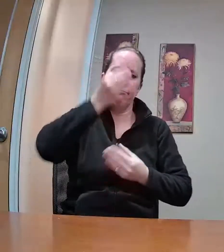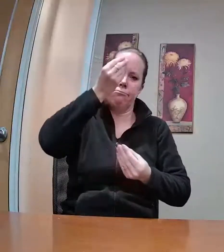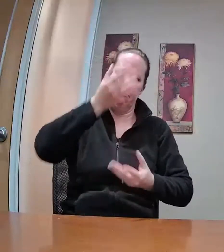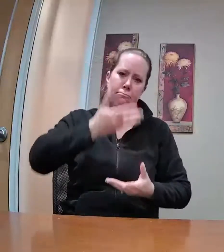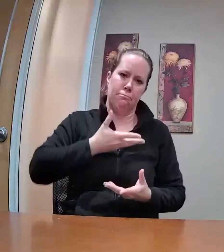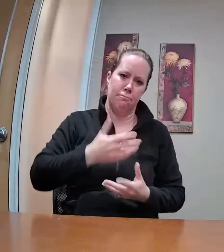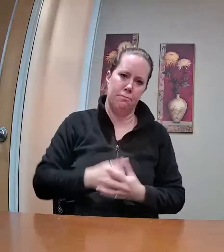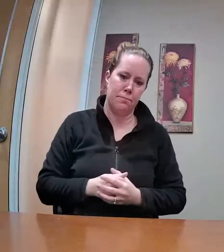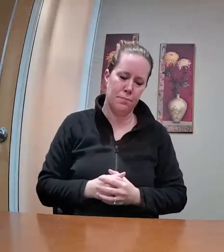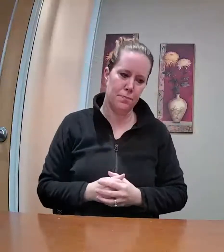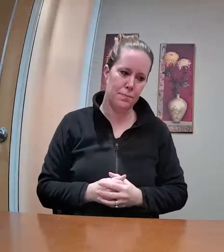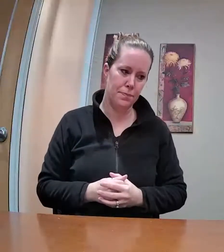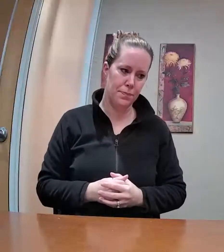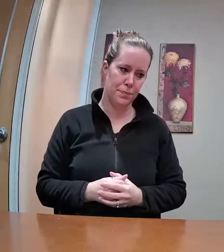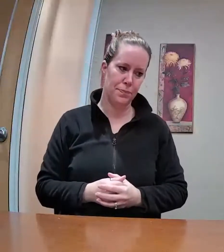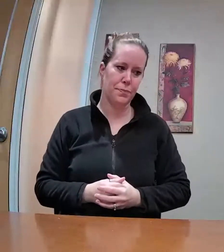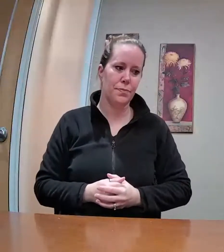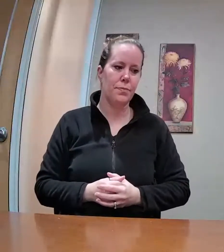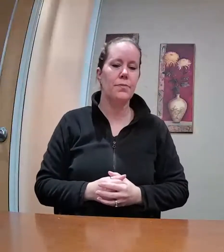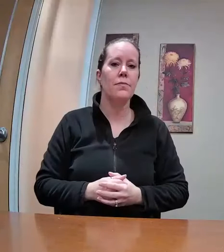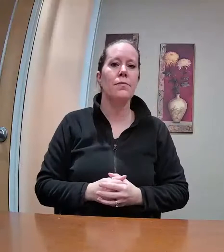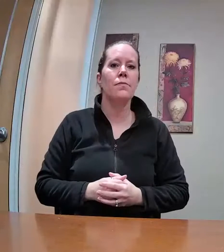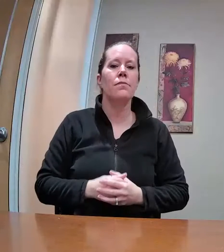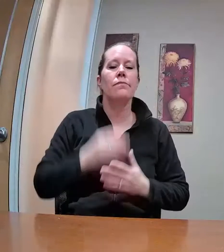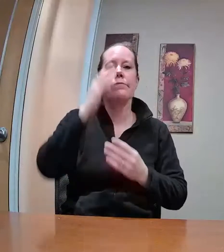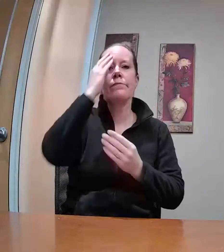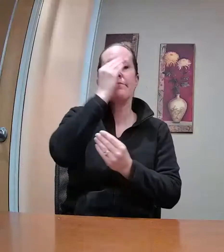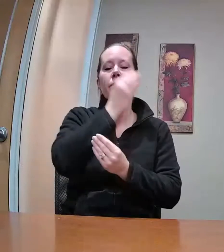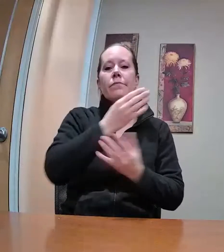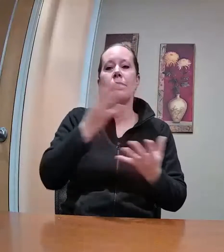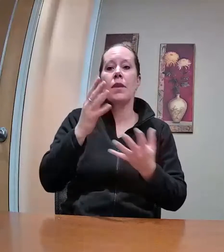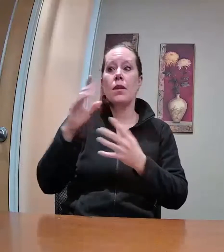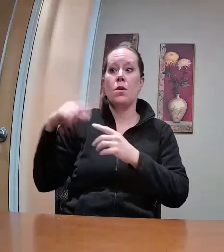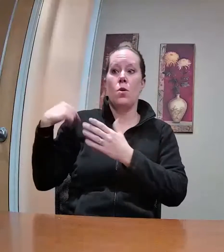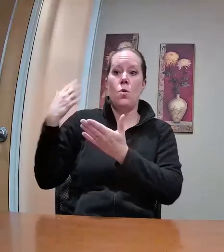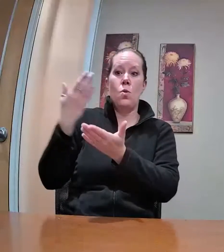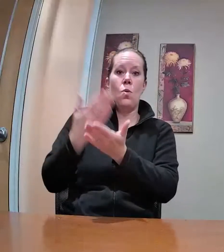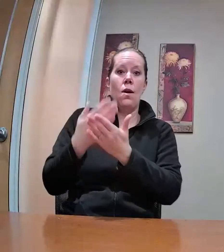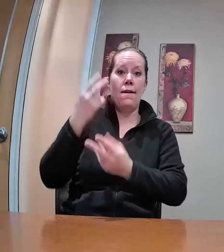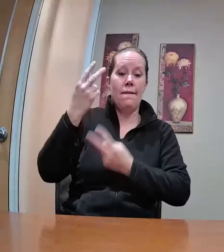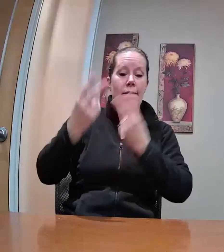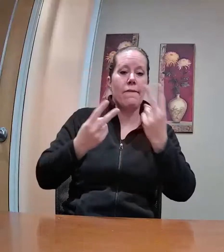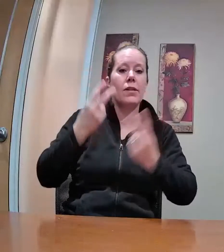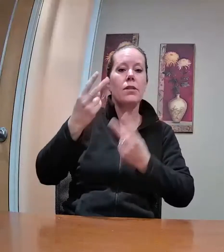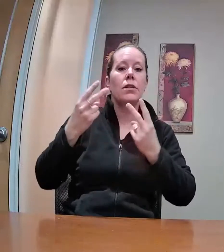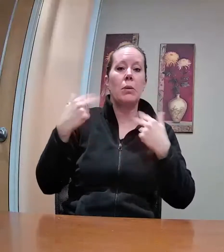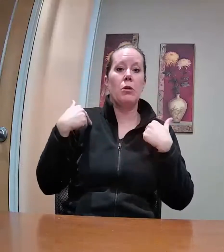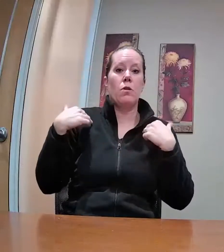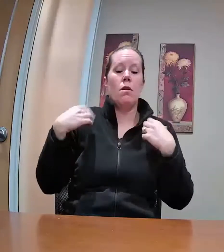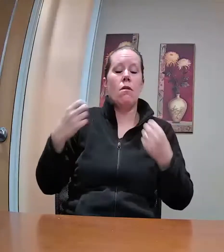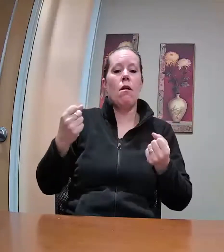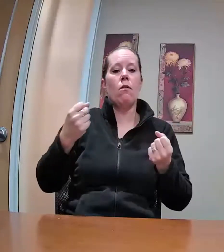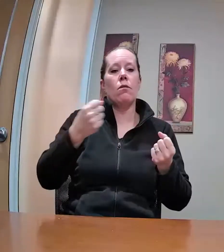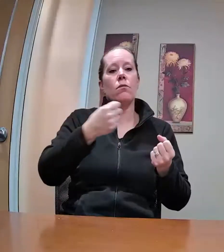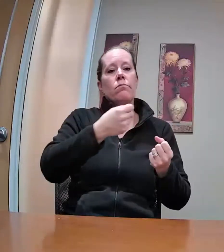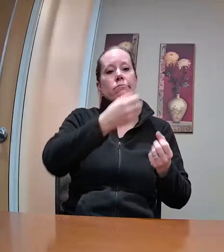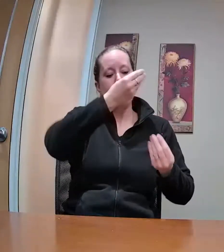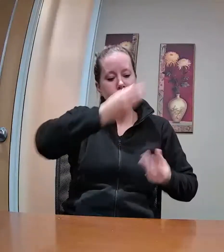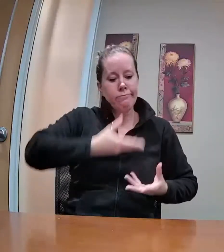Just a reminder, when you come in to visit, the ministry requires us to do random testing